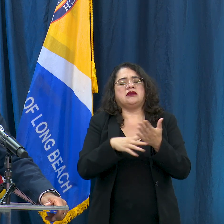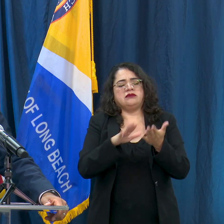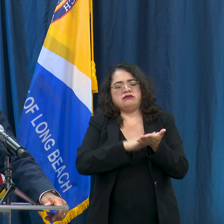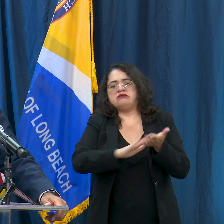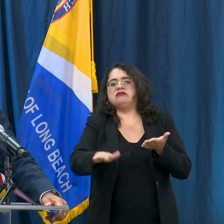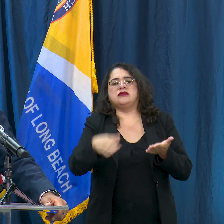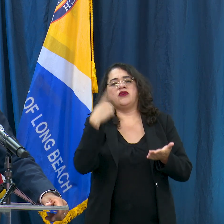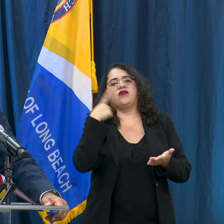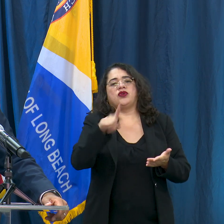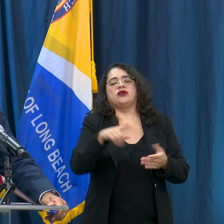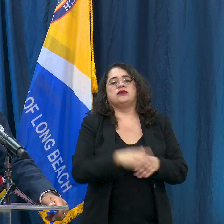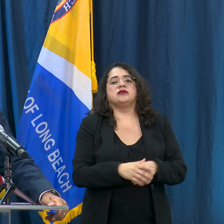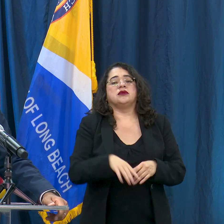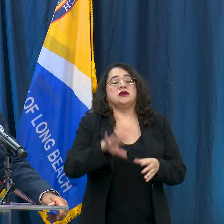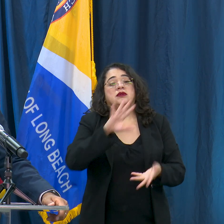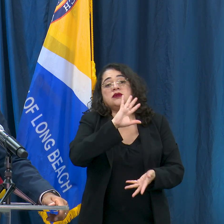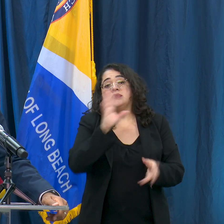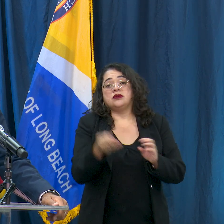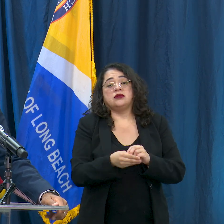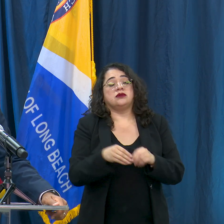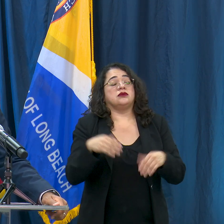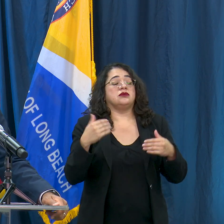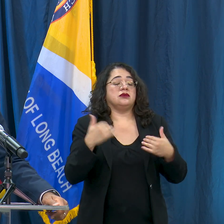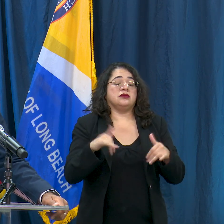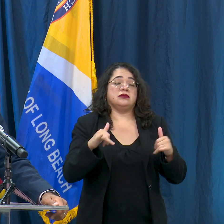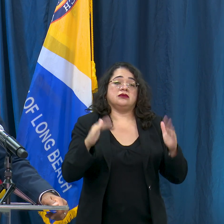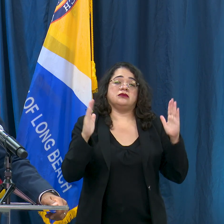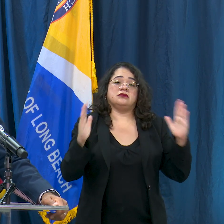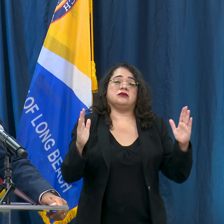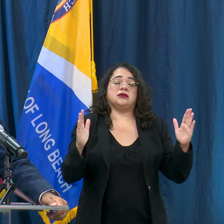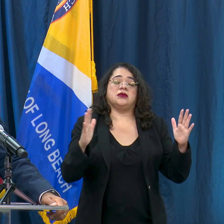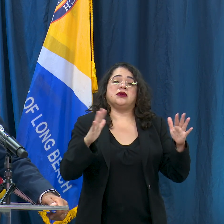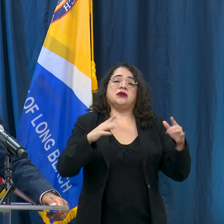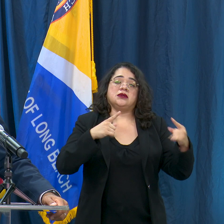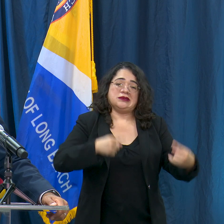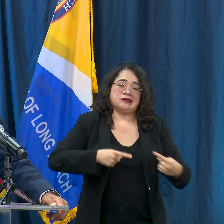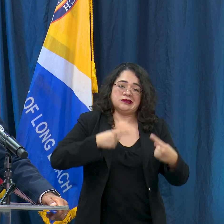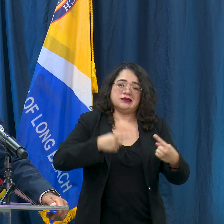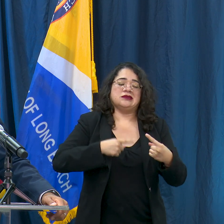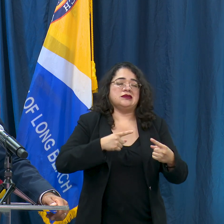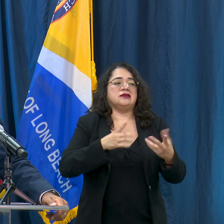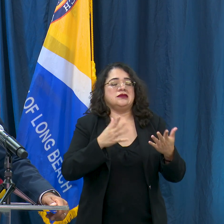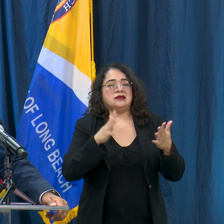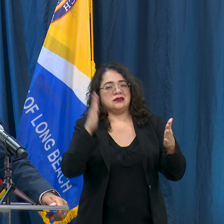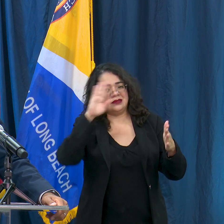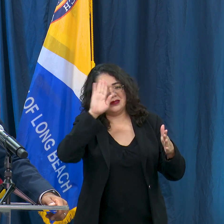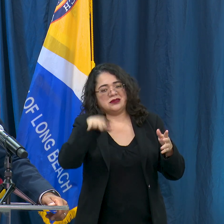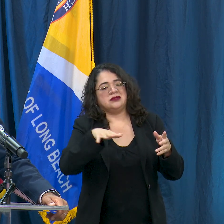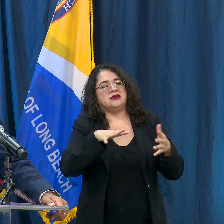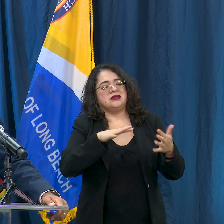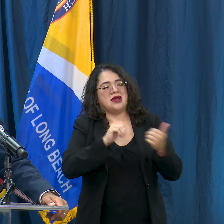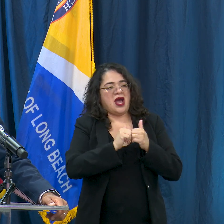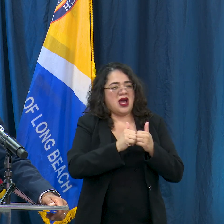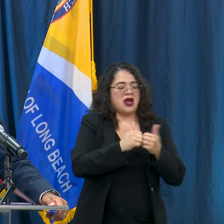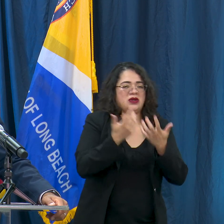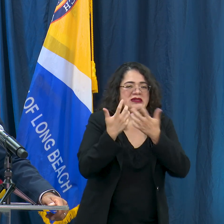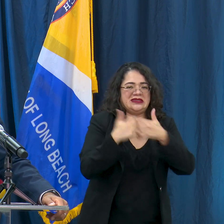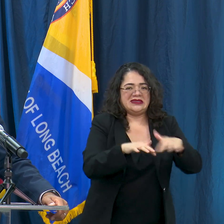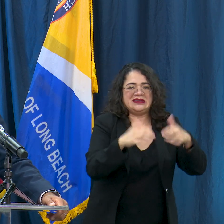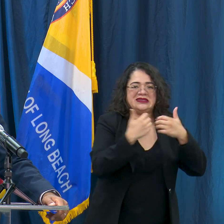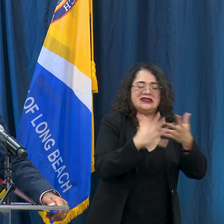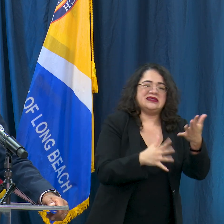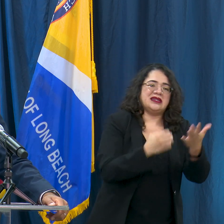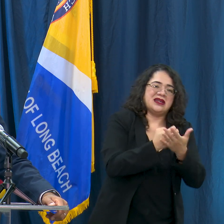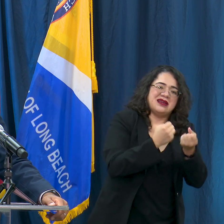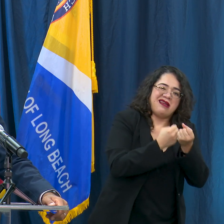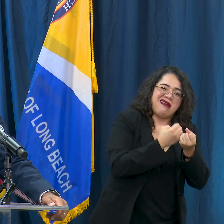relief. This entire time that we've been battling with COVID, it's been our mission to try to provide economic support,